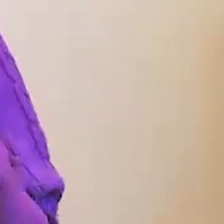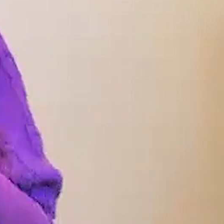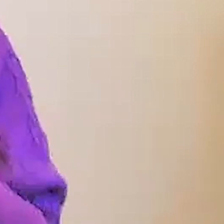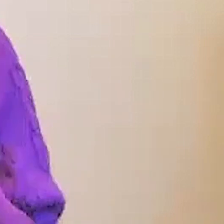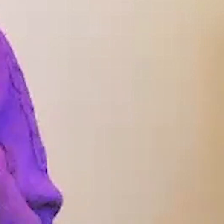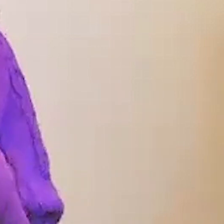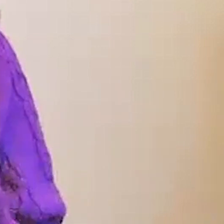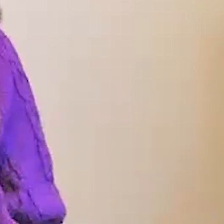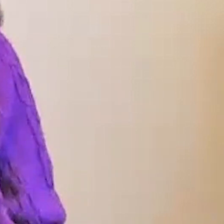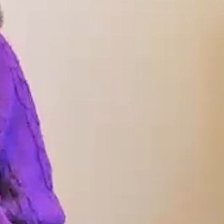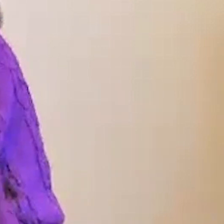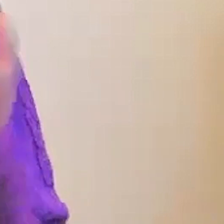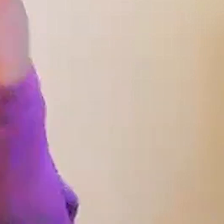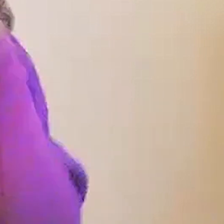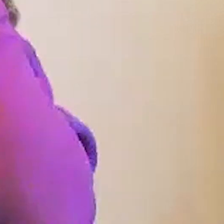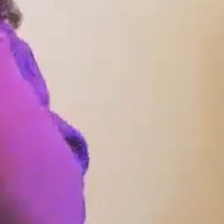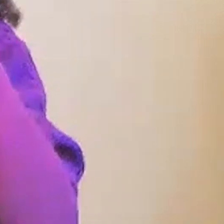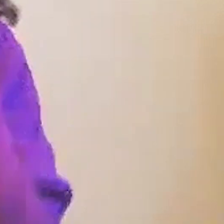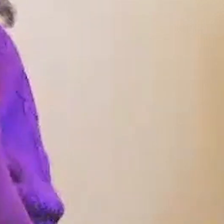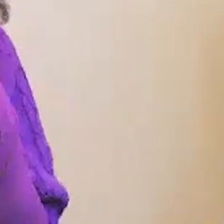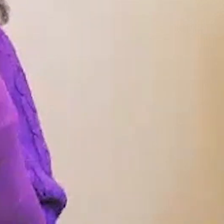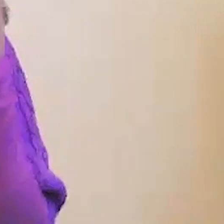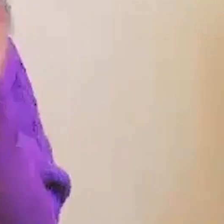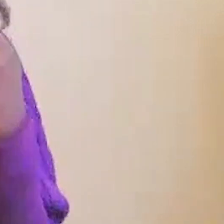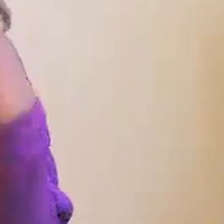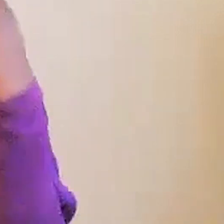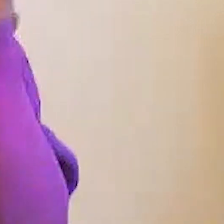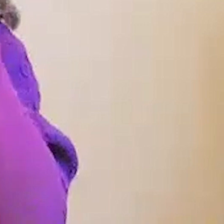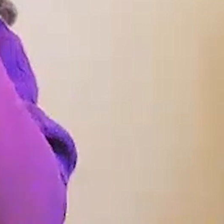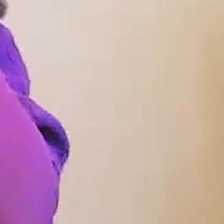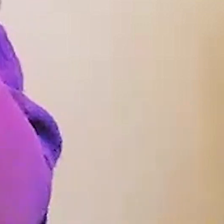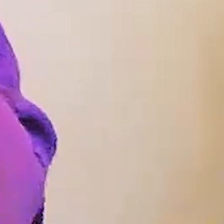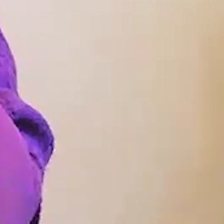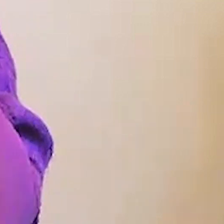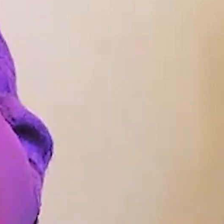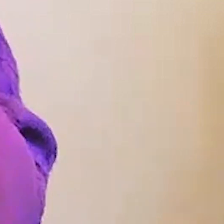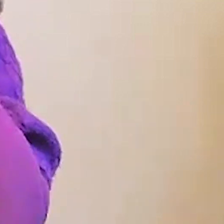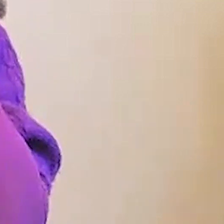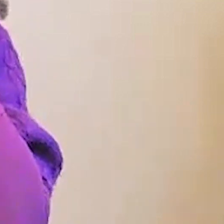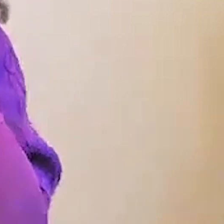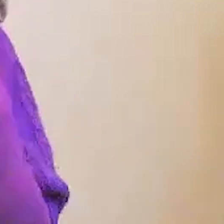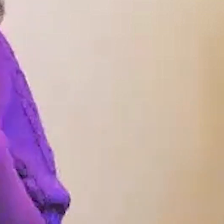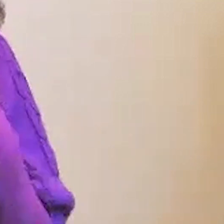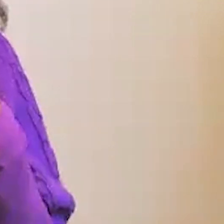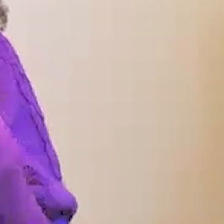on a spectrum. You could have loss of hearing in one ear or the other ear.